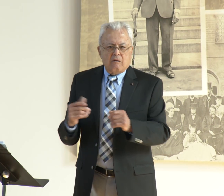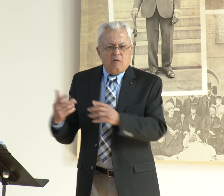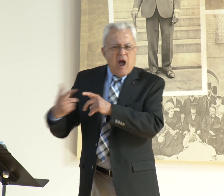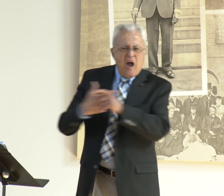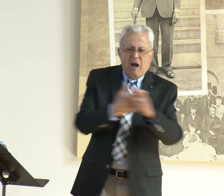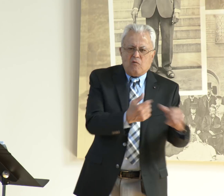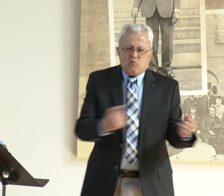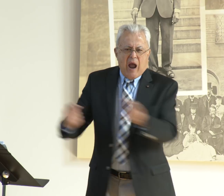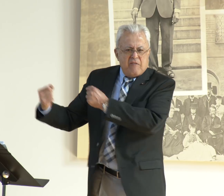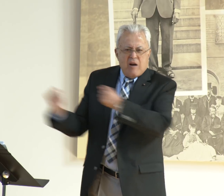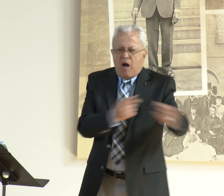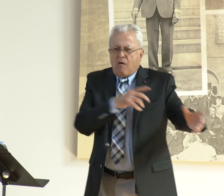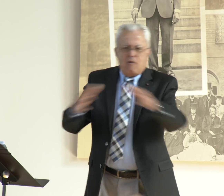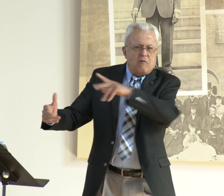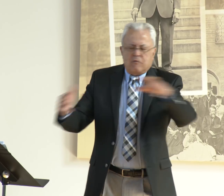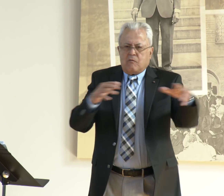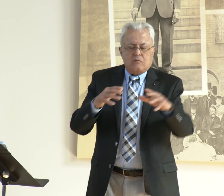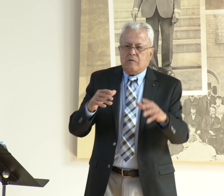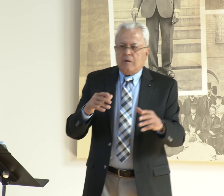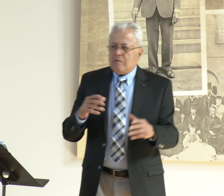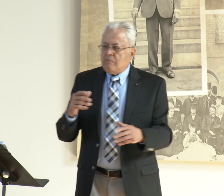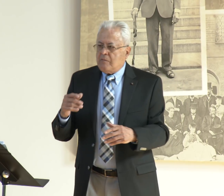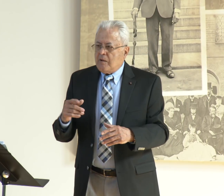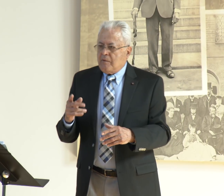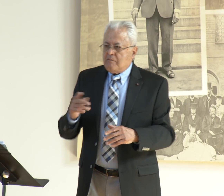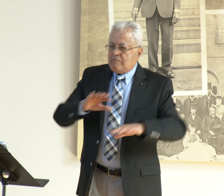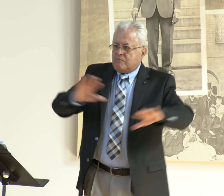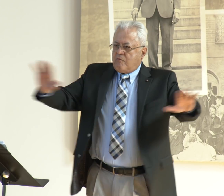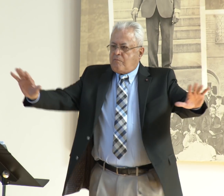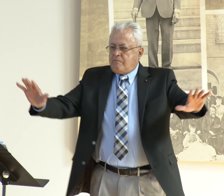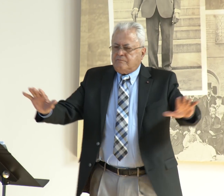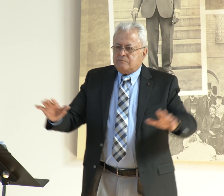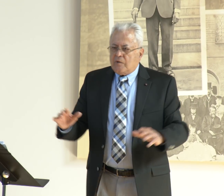fire engines and police driving all over the place.